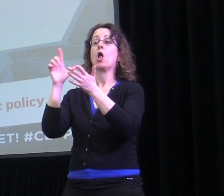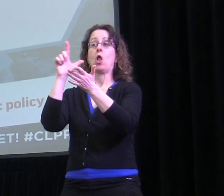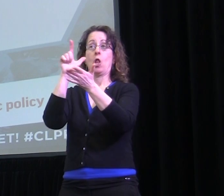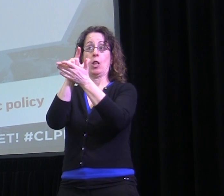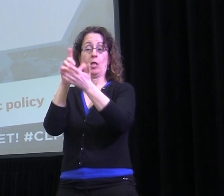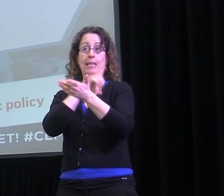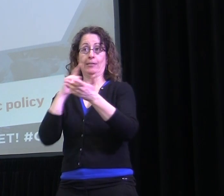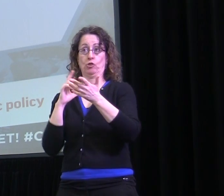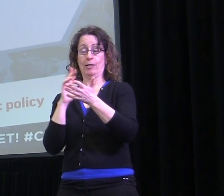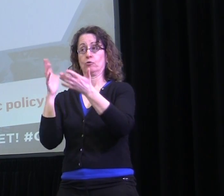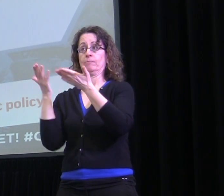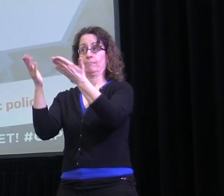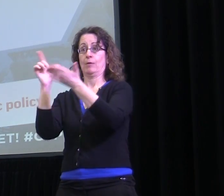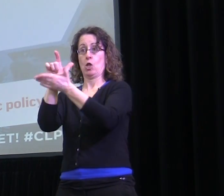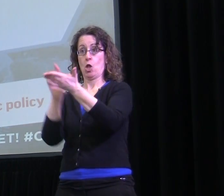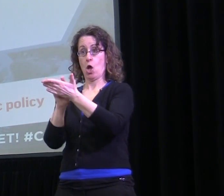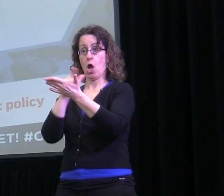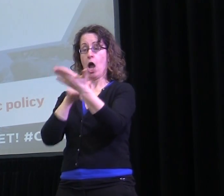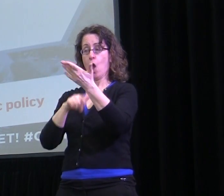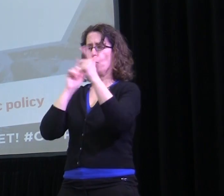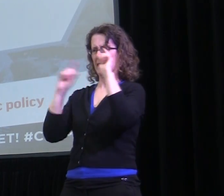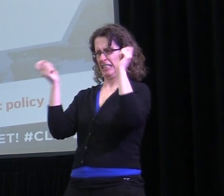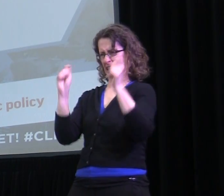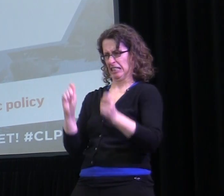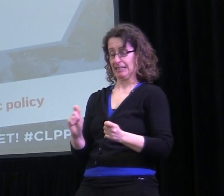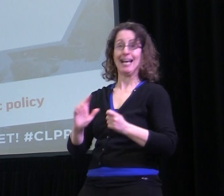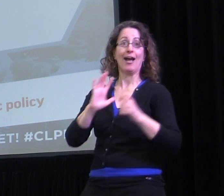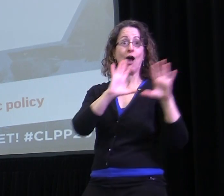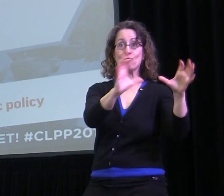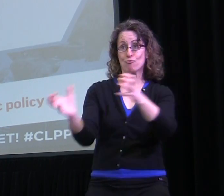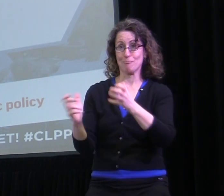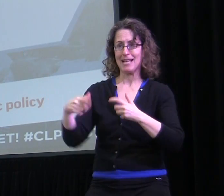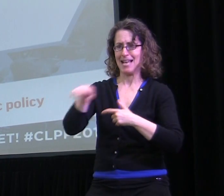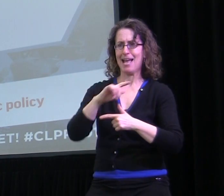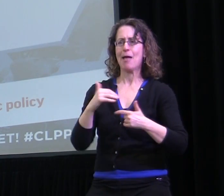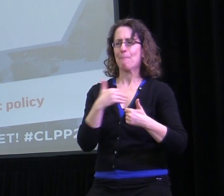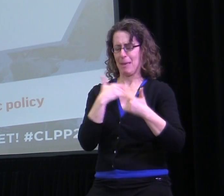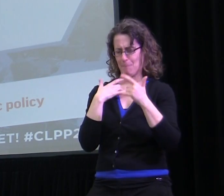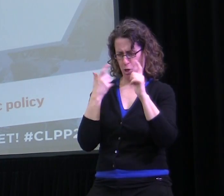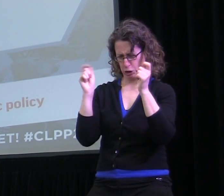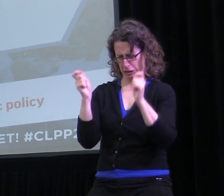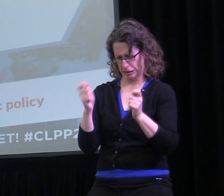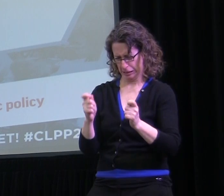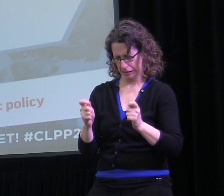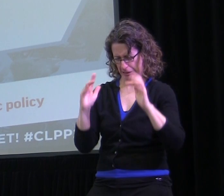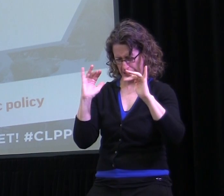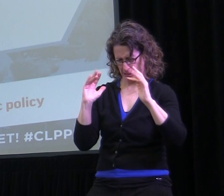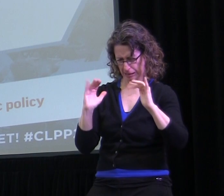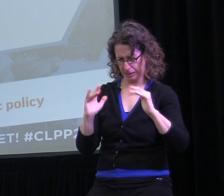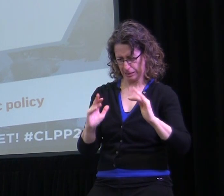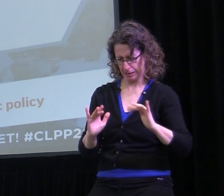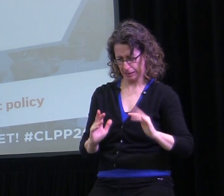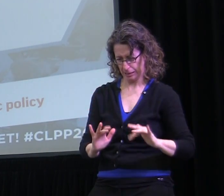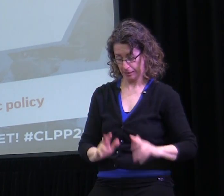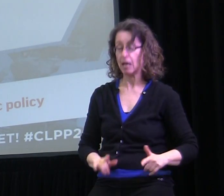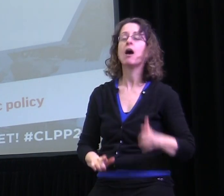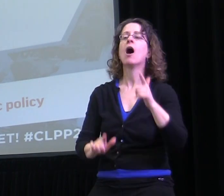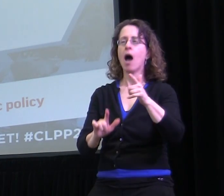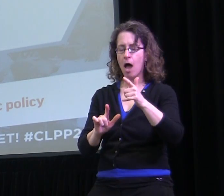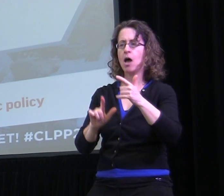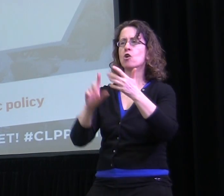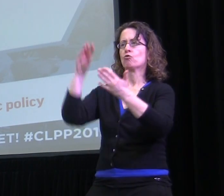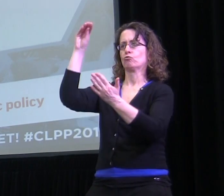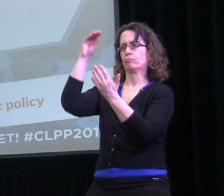made it effective. Our membership reworked it, they reworded it, they combed through it, and they made it carefully crafted policy that shared